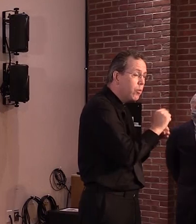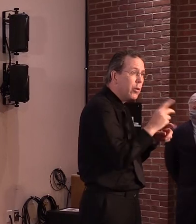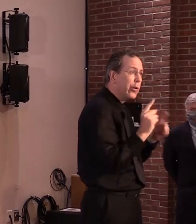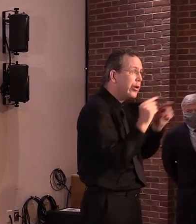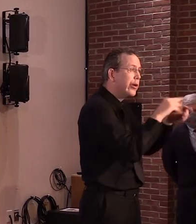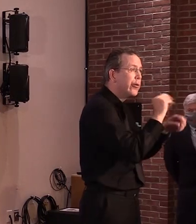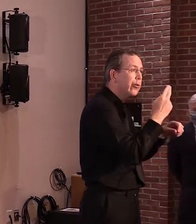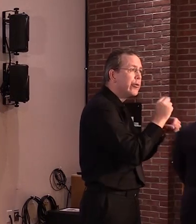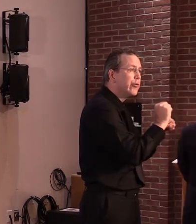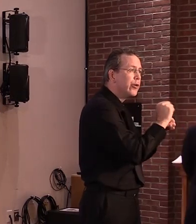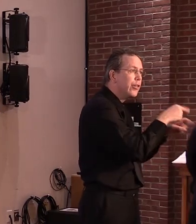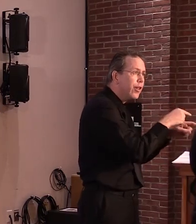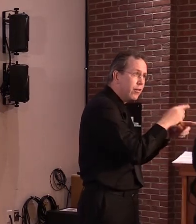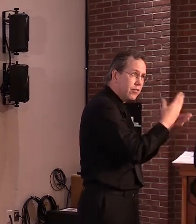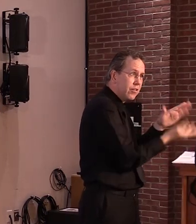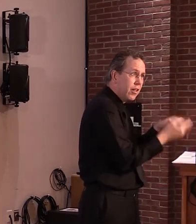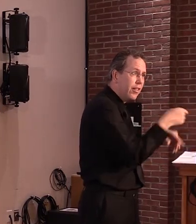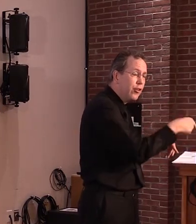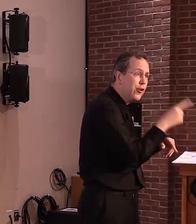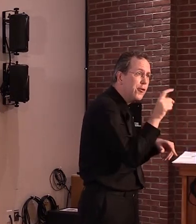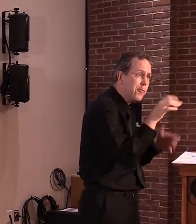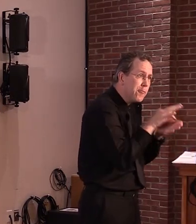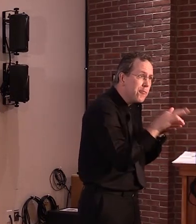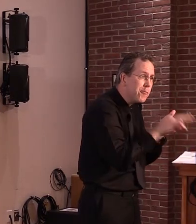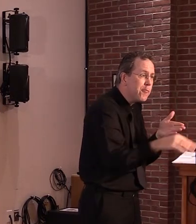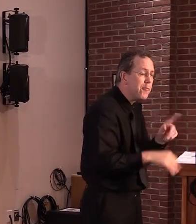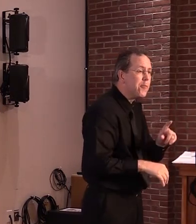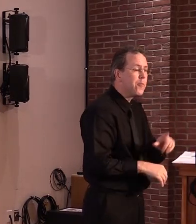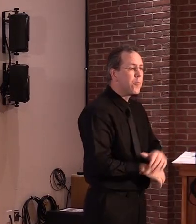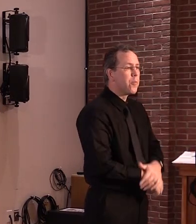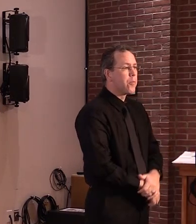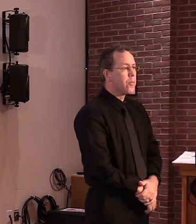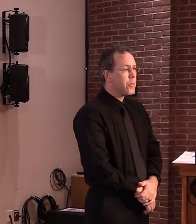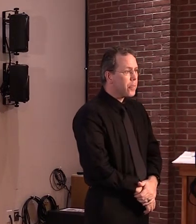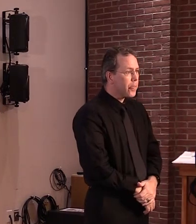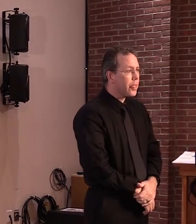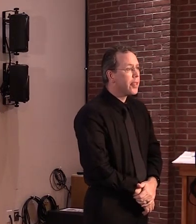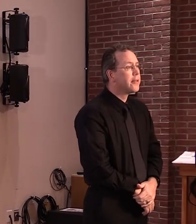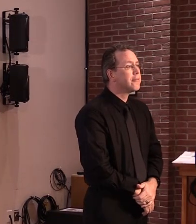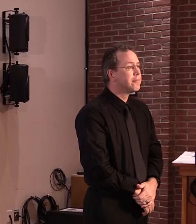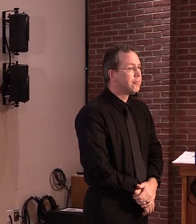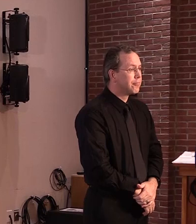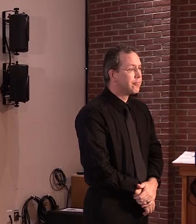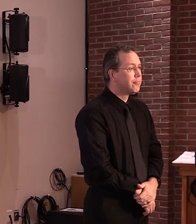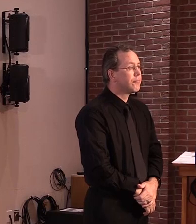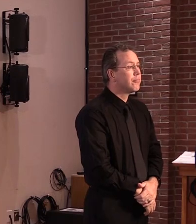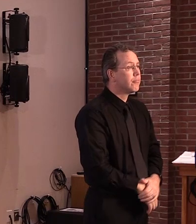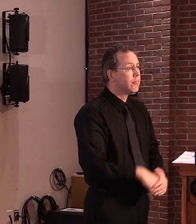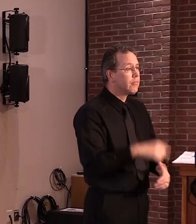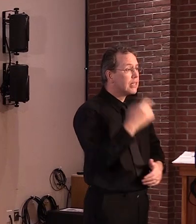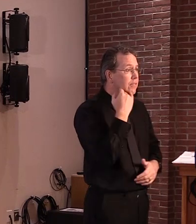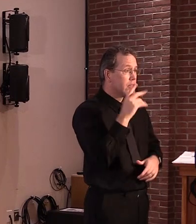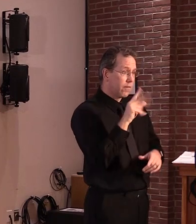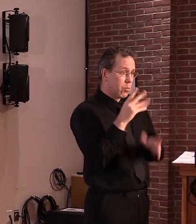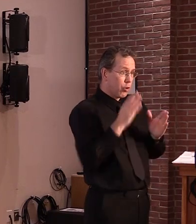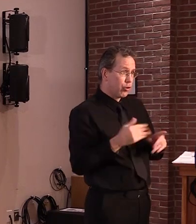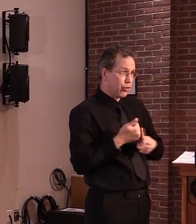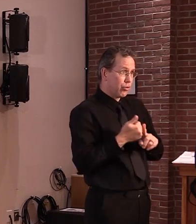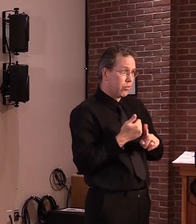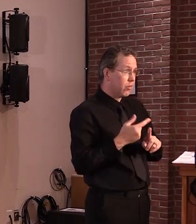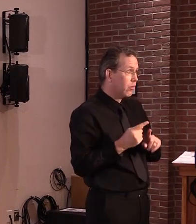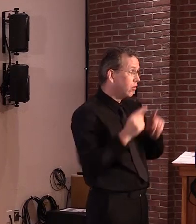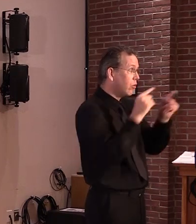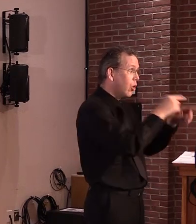So if there's a Vermonter who's seeking care at Dartmouth and succumbs to COVID-19, that will get